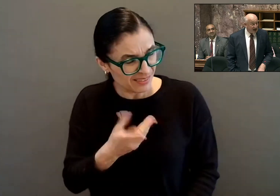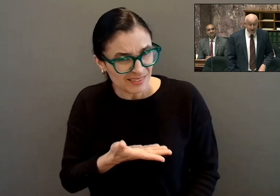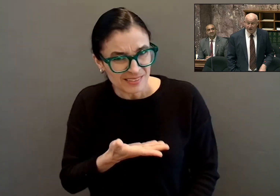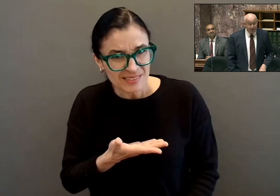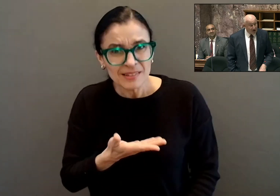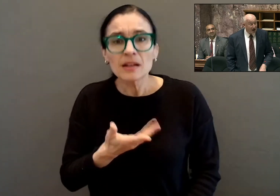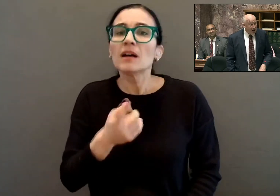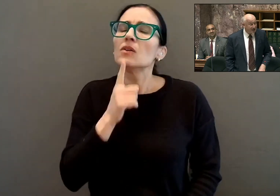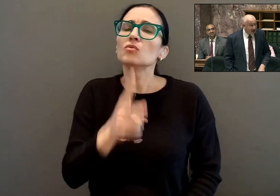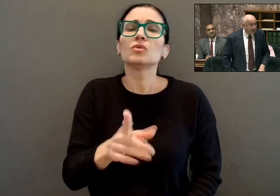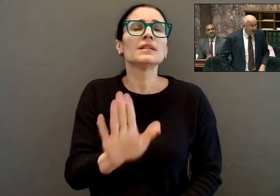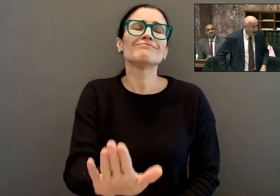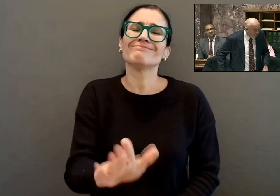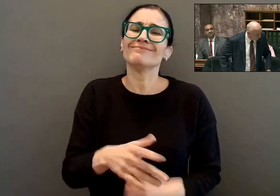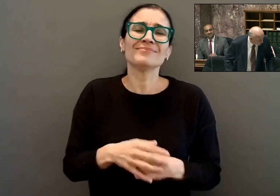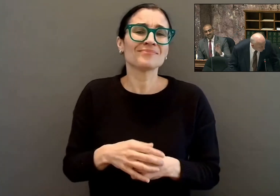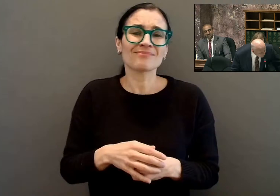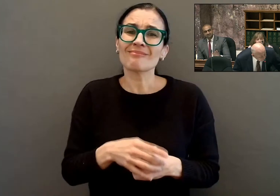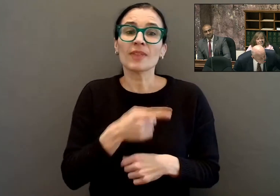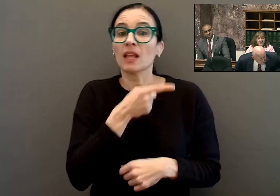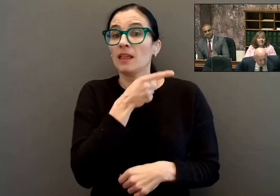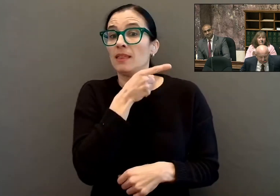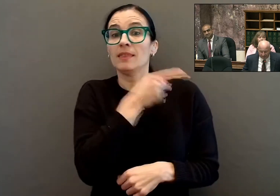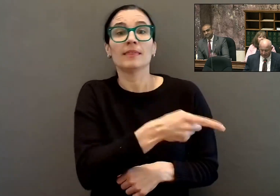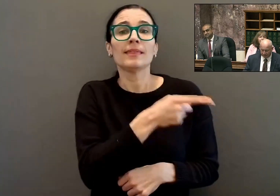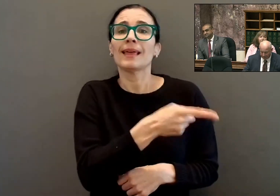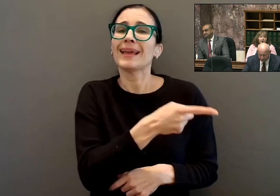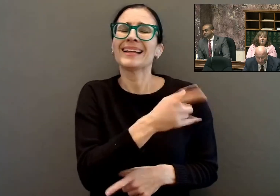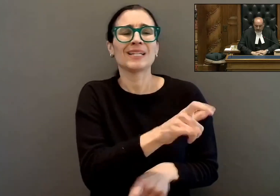that side for a very long time to come.